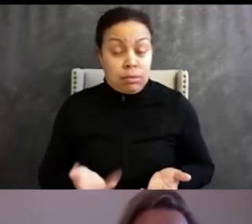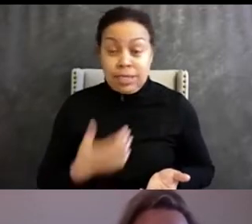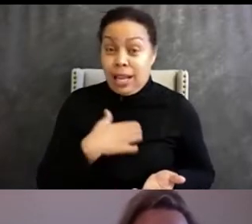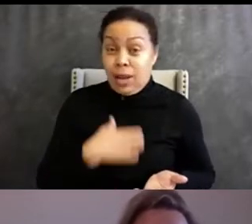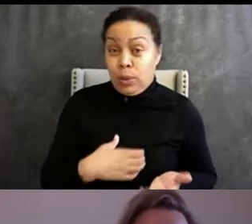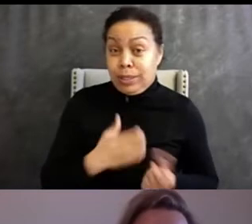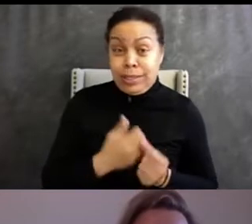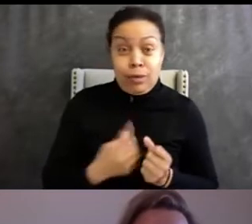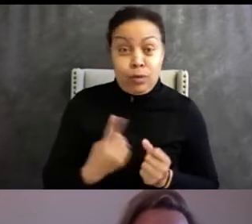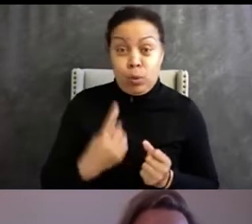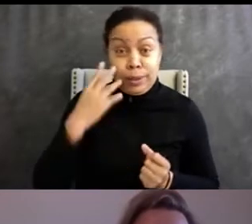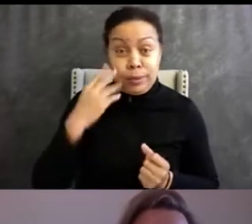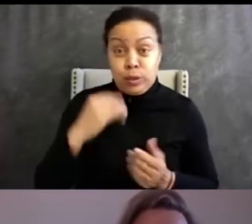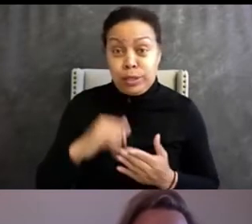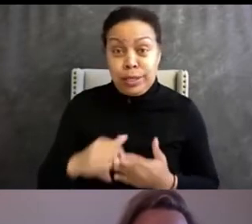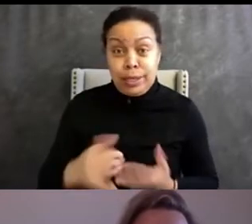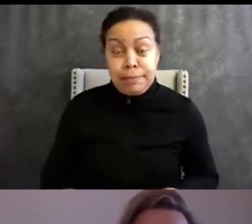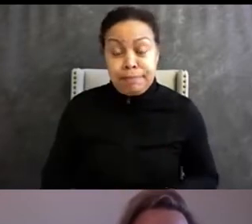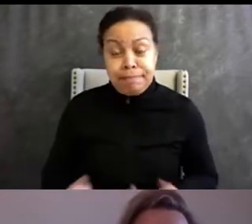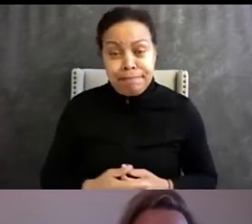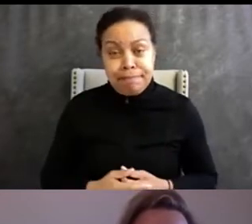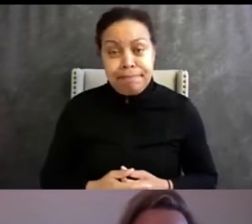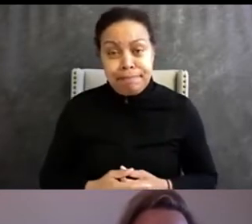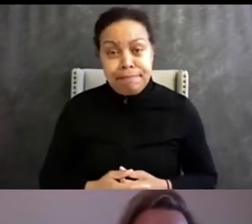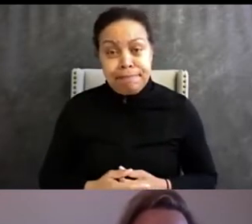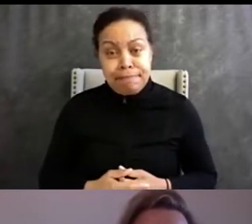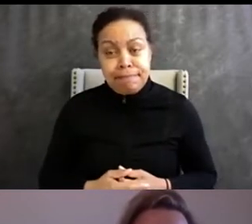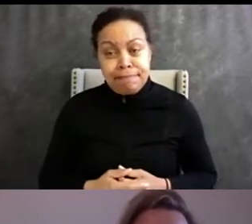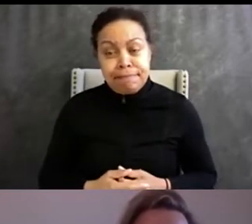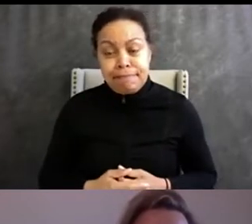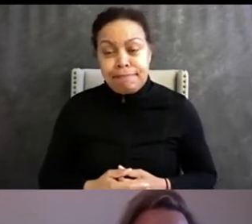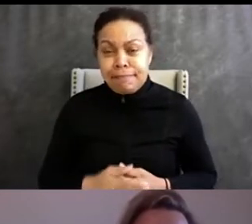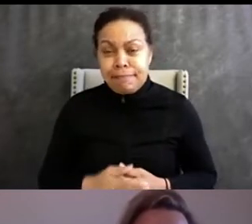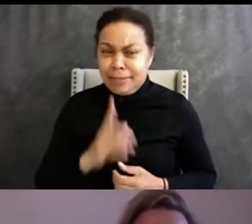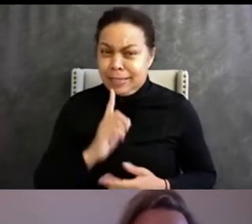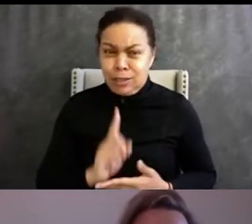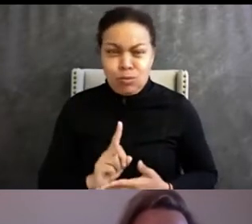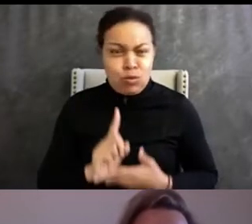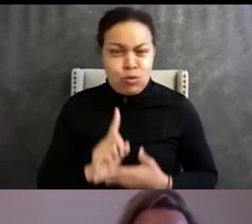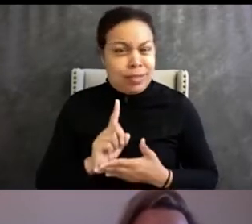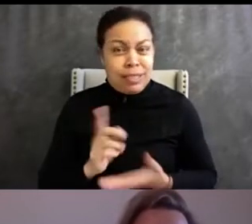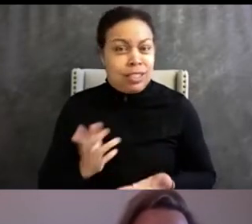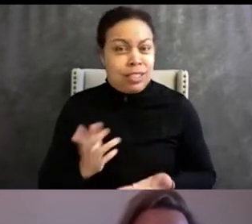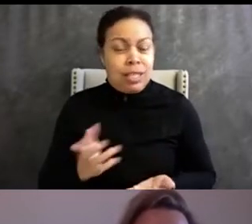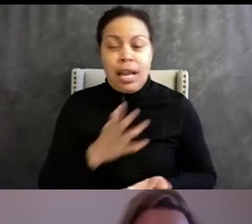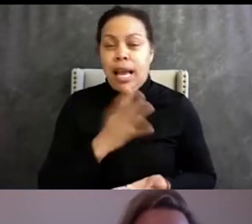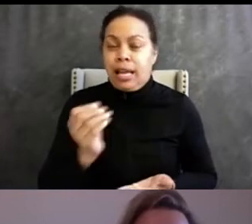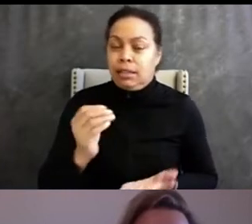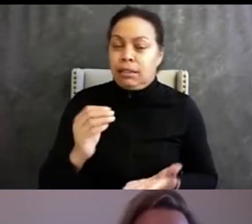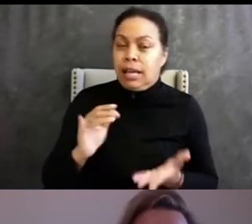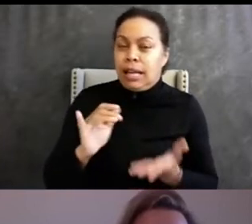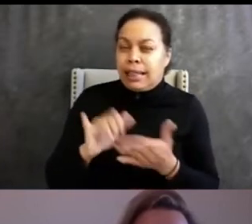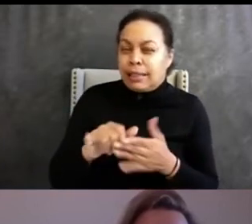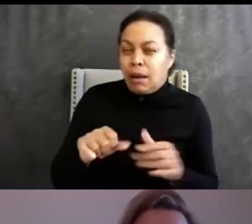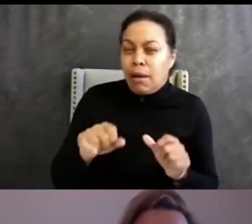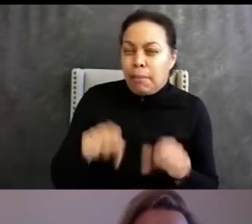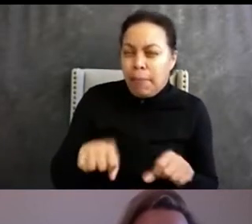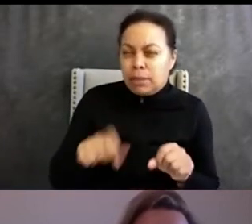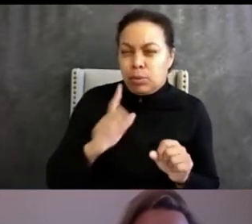everyone enjoyed, and that it is possible for everyone to enjoy.